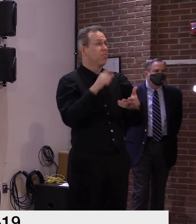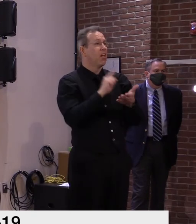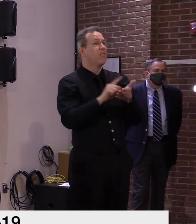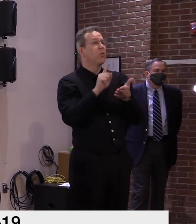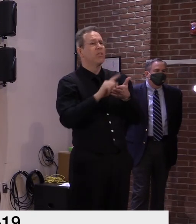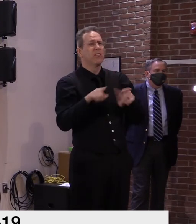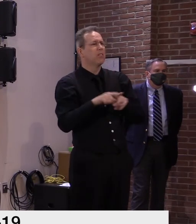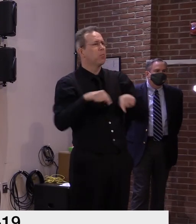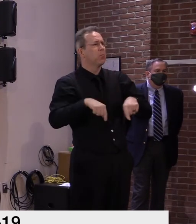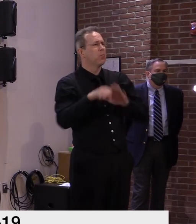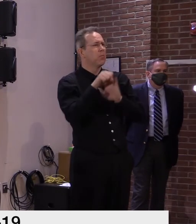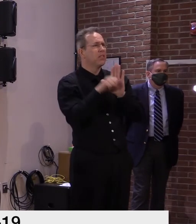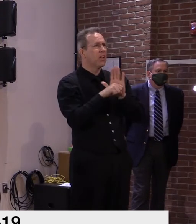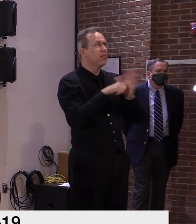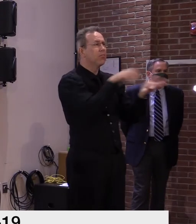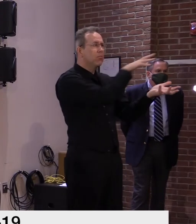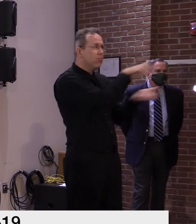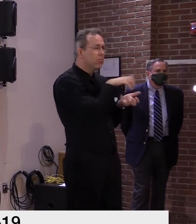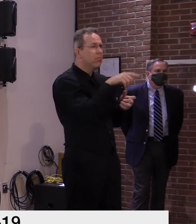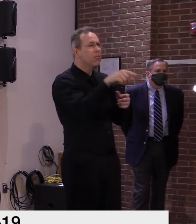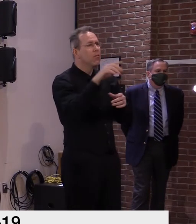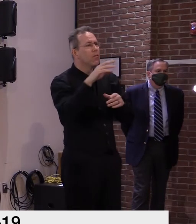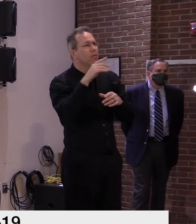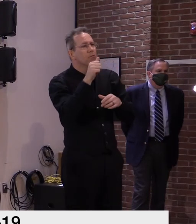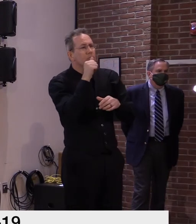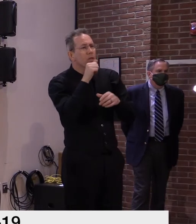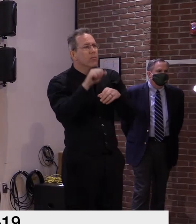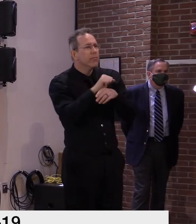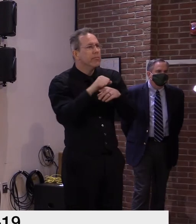but at a much reduced level. Secretary Smith.